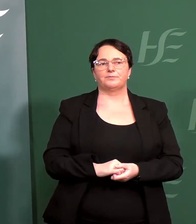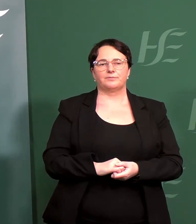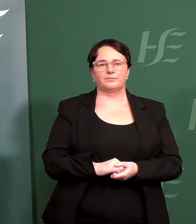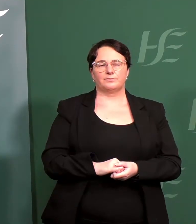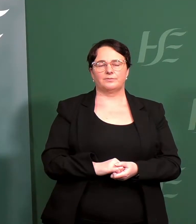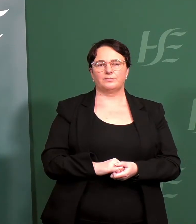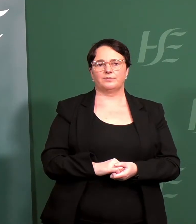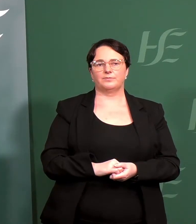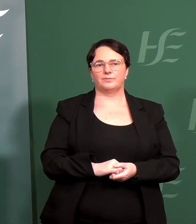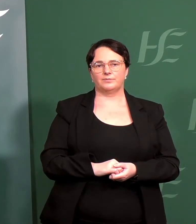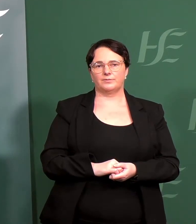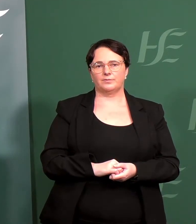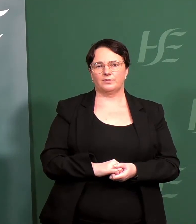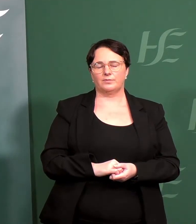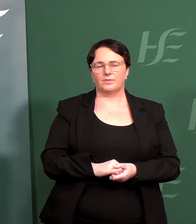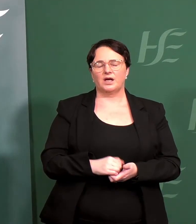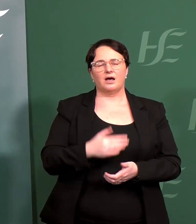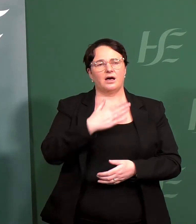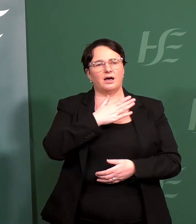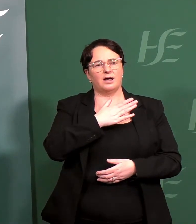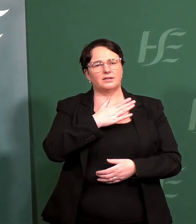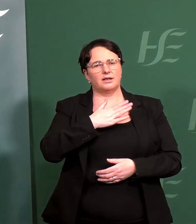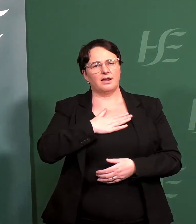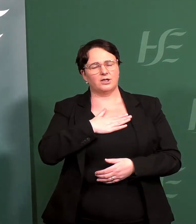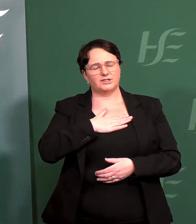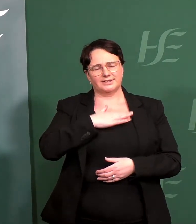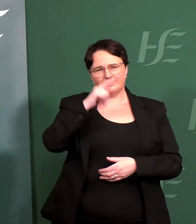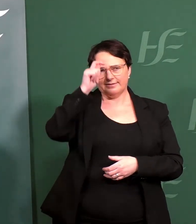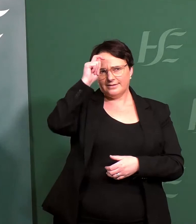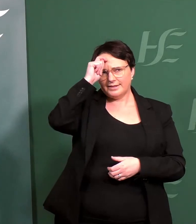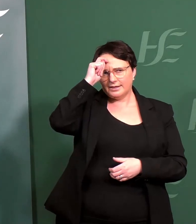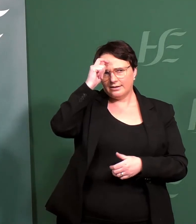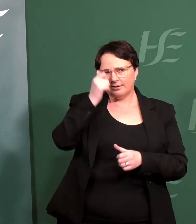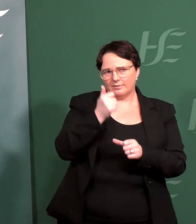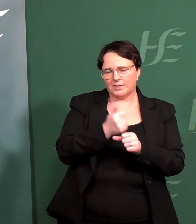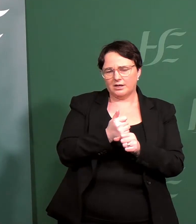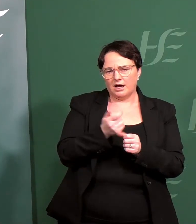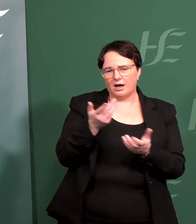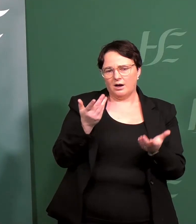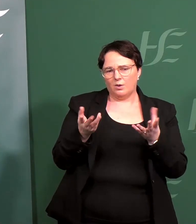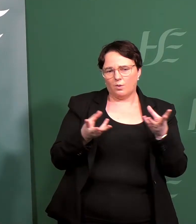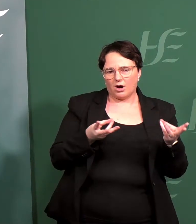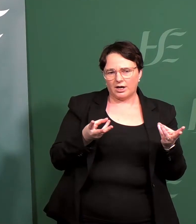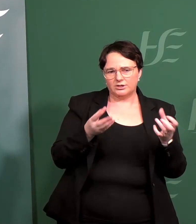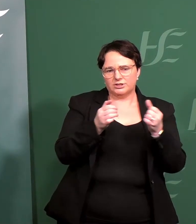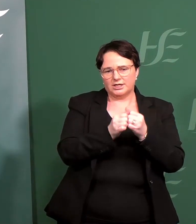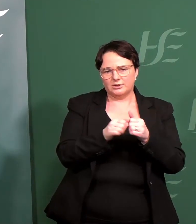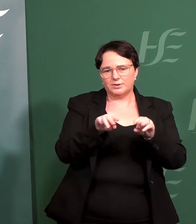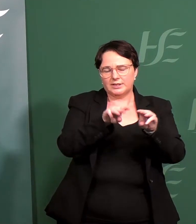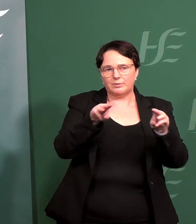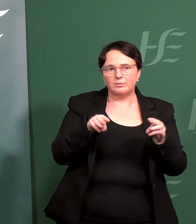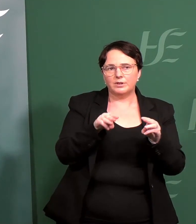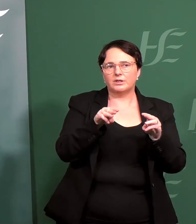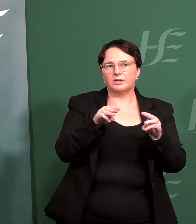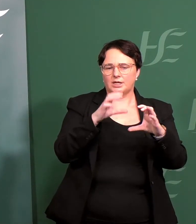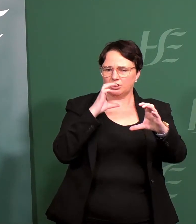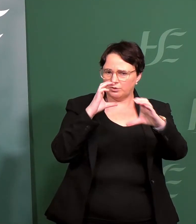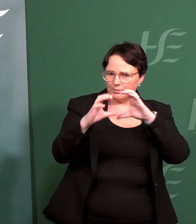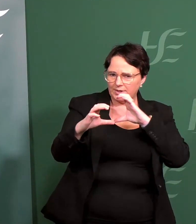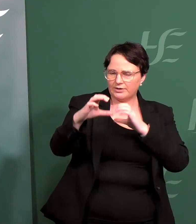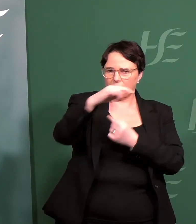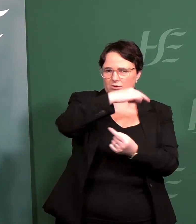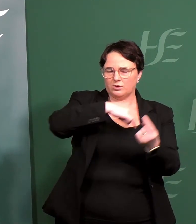to think about is the working with the public and our communications all across the health system